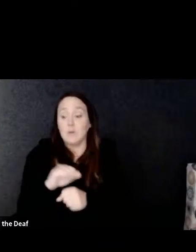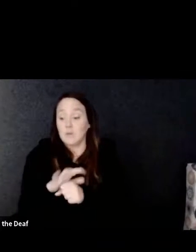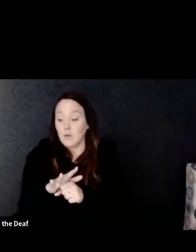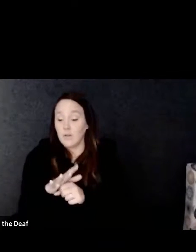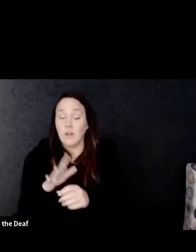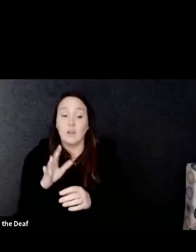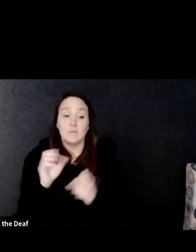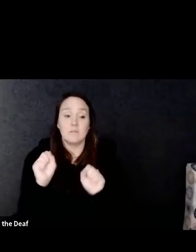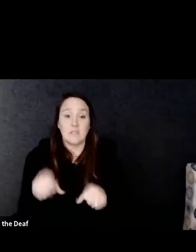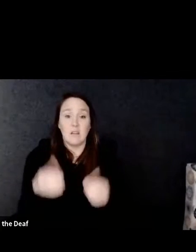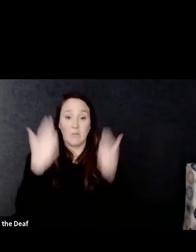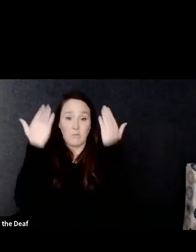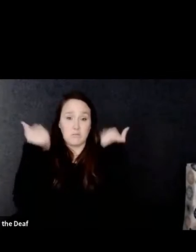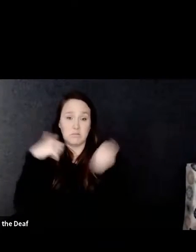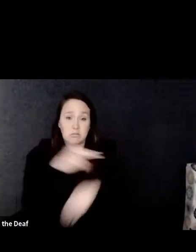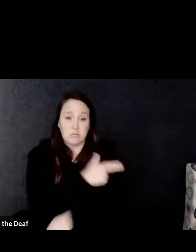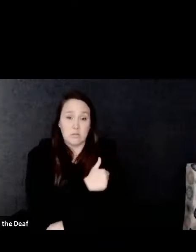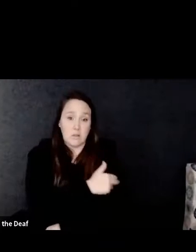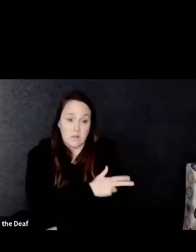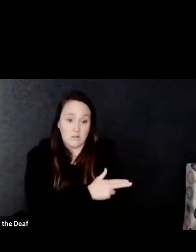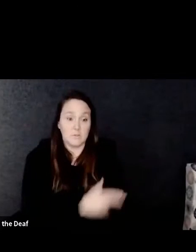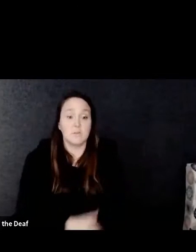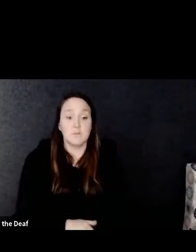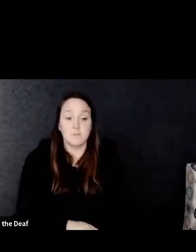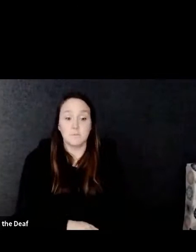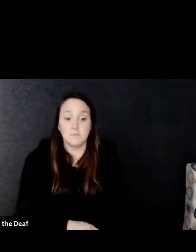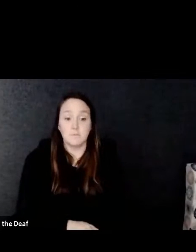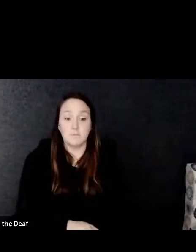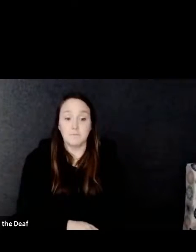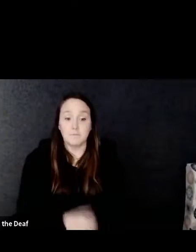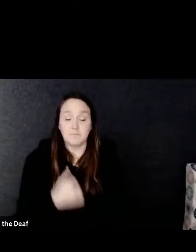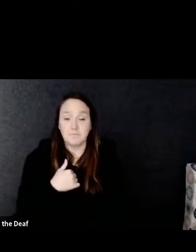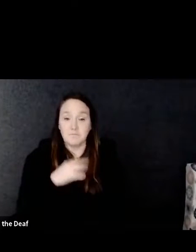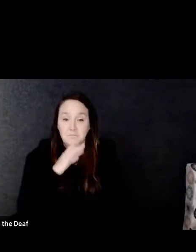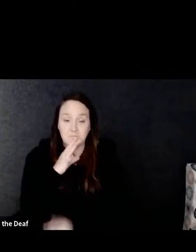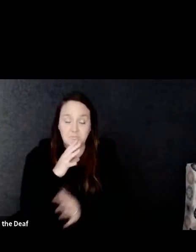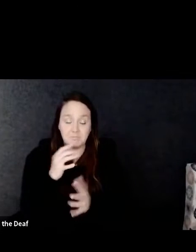hospitalizations could quickly overwhelm the system. Sorry, I'm stumbling this today.